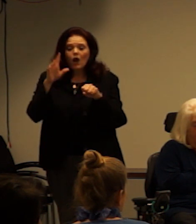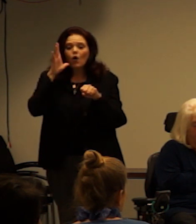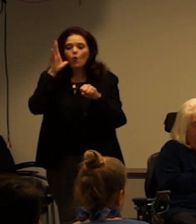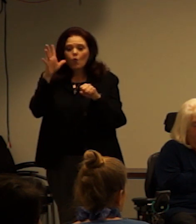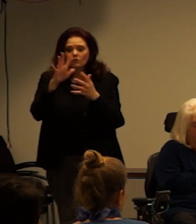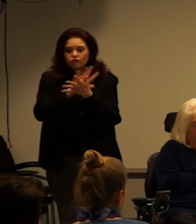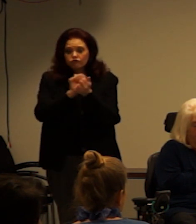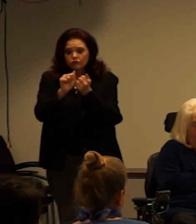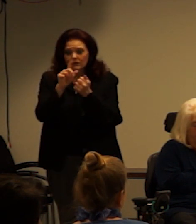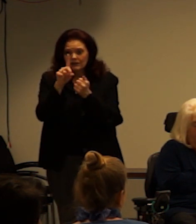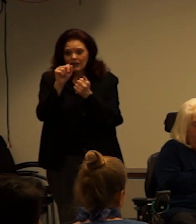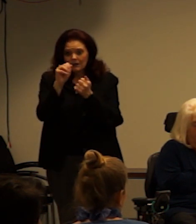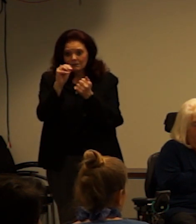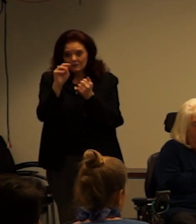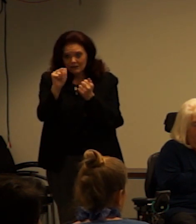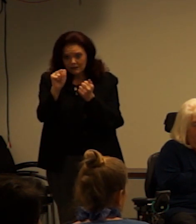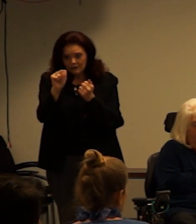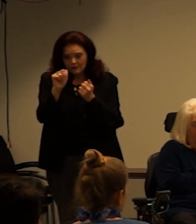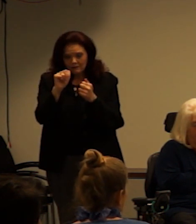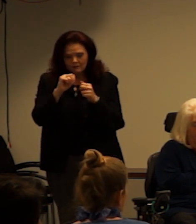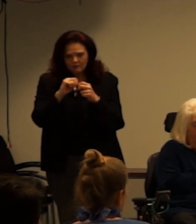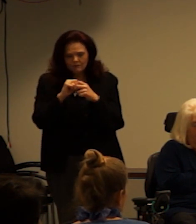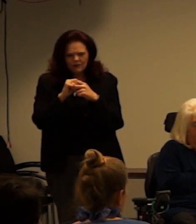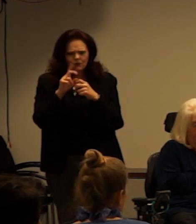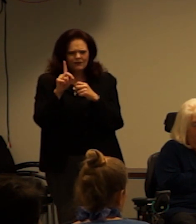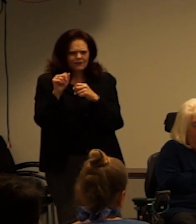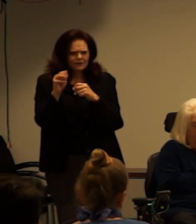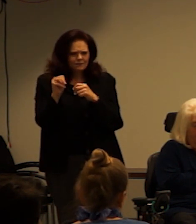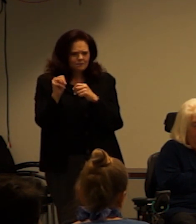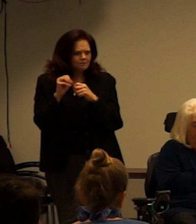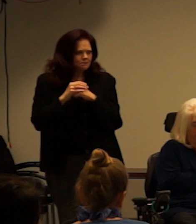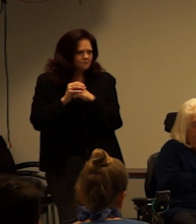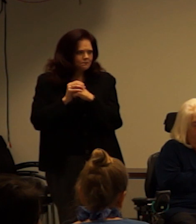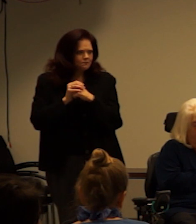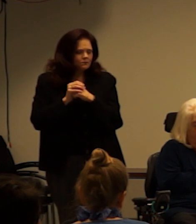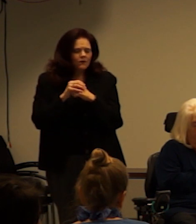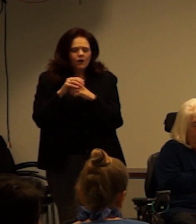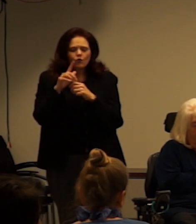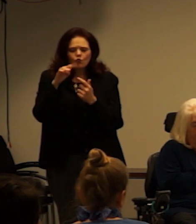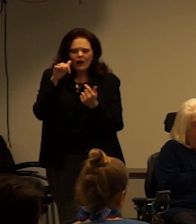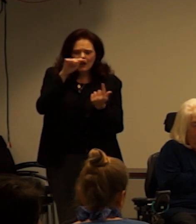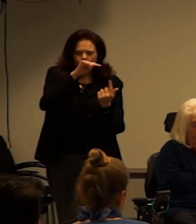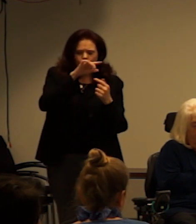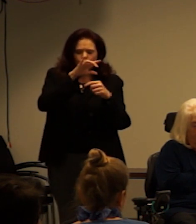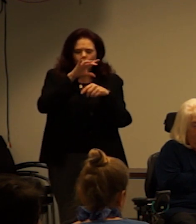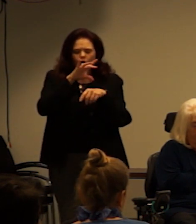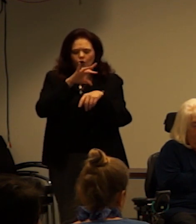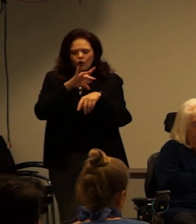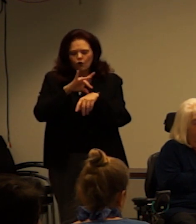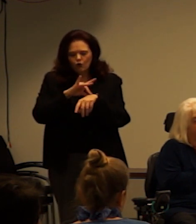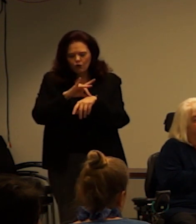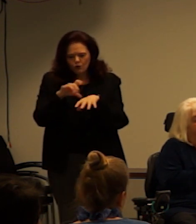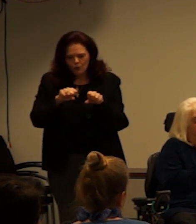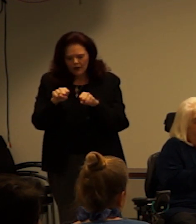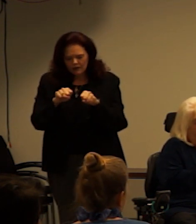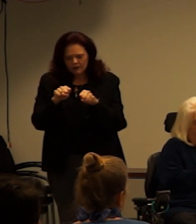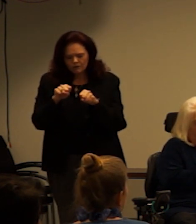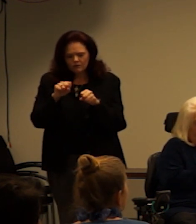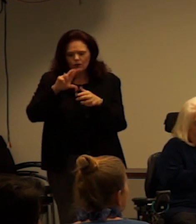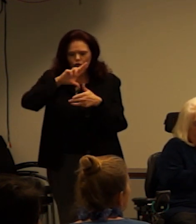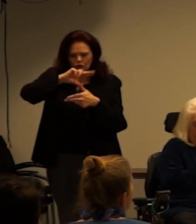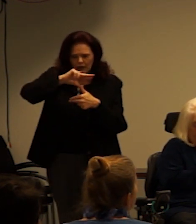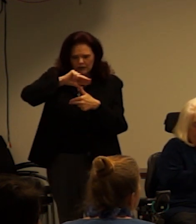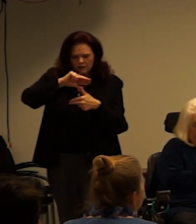water is going to come through. Okay? So tornadoes, hurricanes, and earthquakes. We're one of the few states that can be affected by all